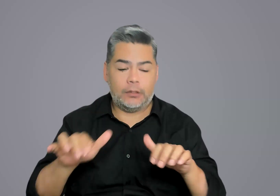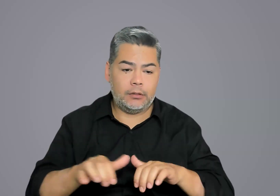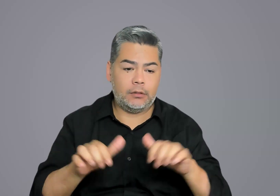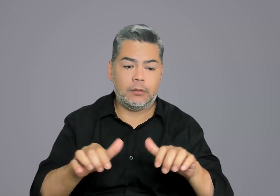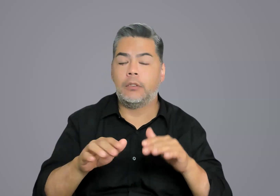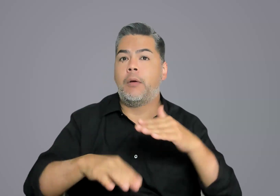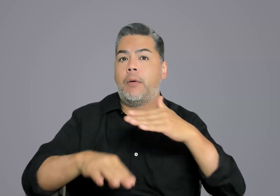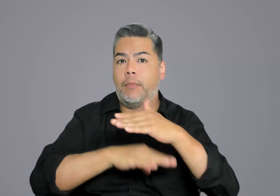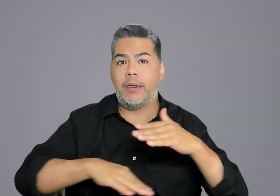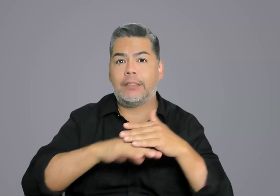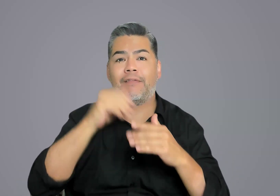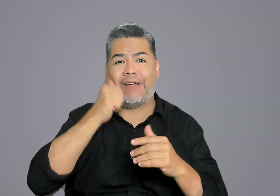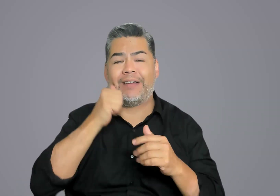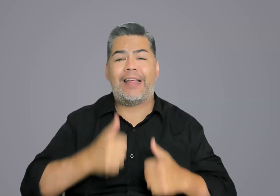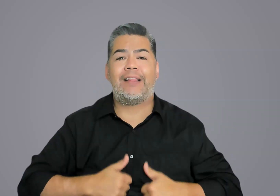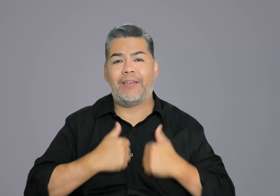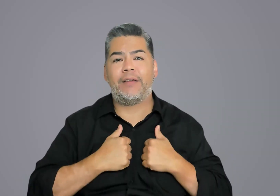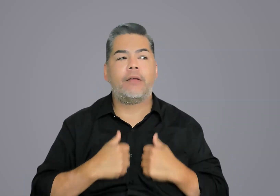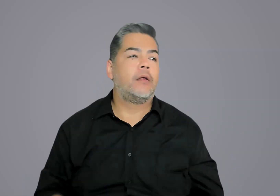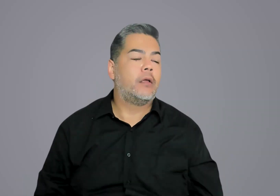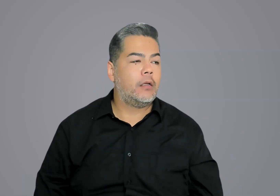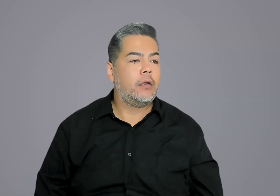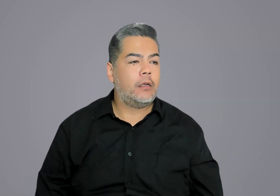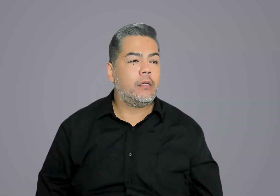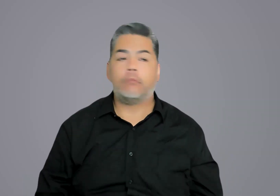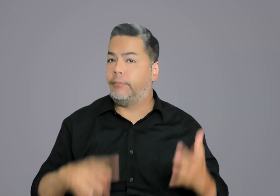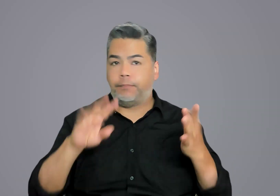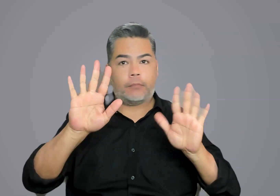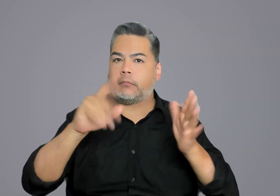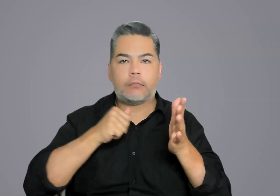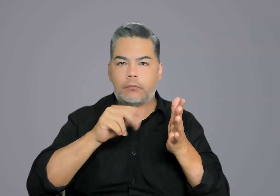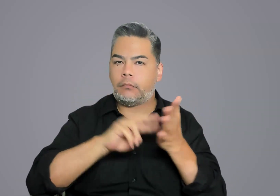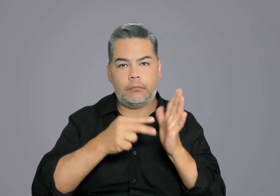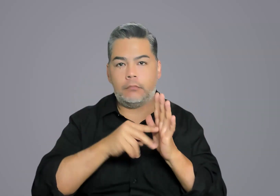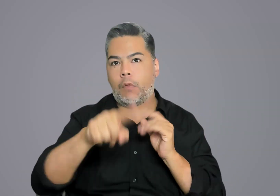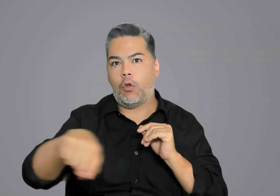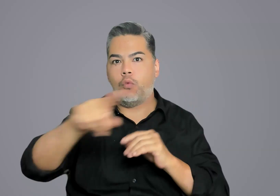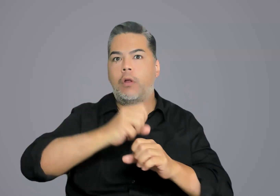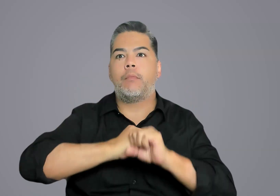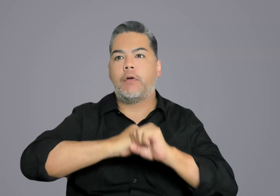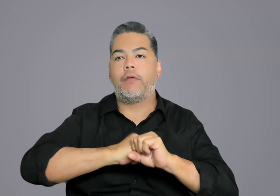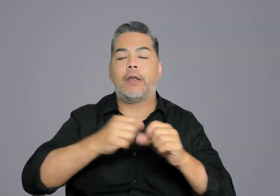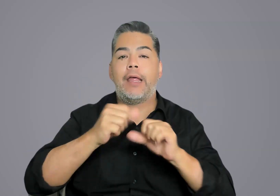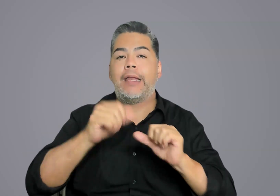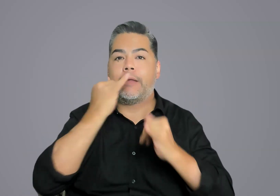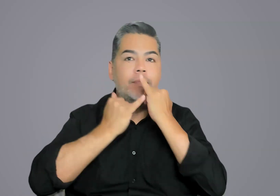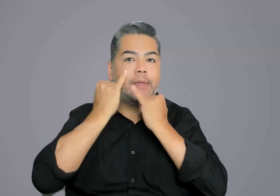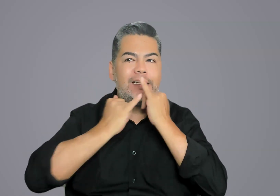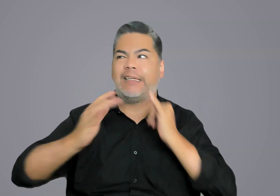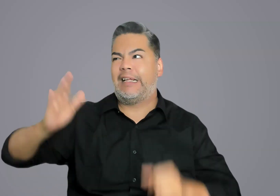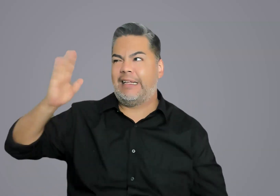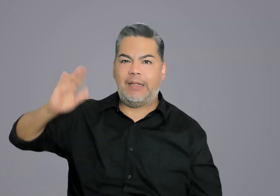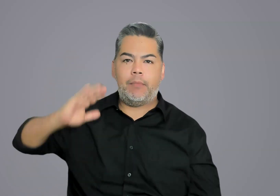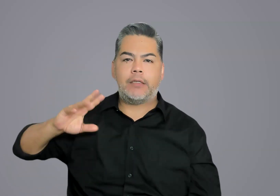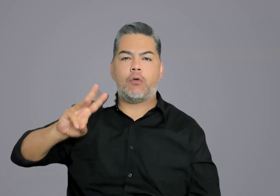basics of daily living. I'm not saying that you could have prevented any of the mistakes you made in the past that made your